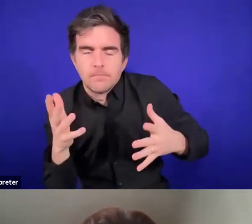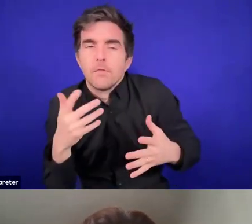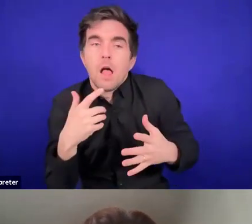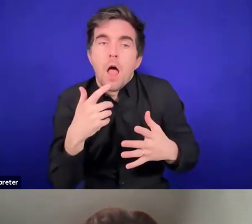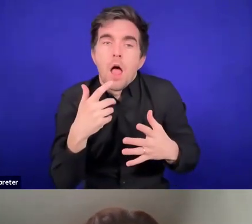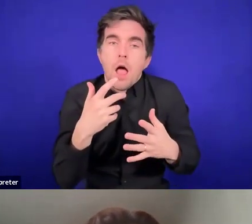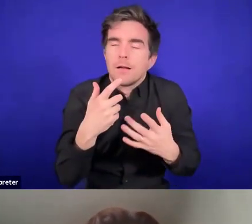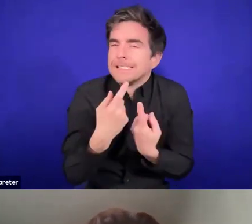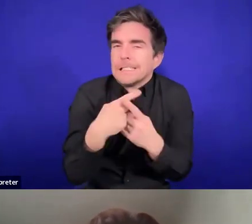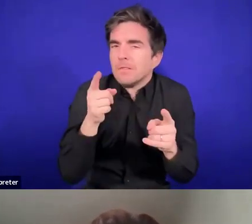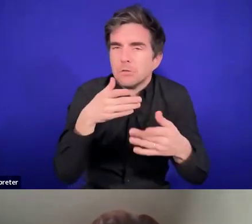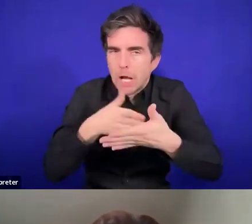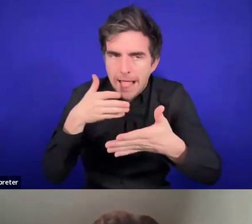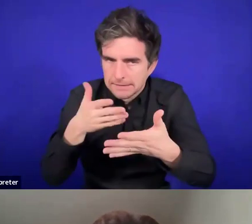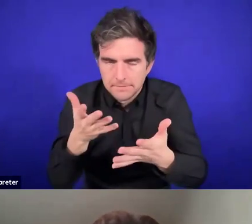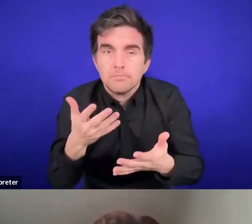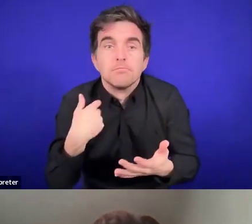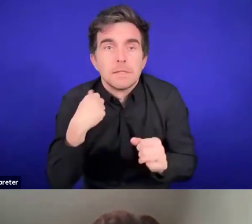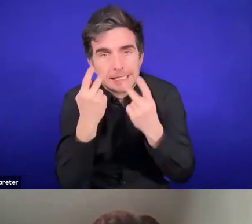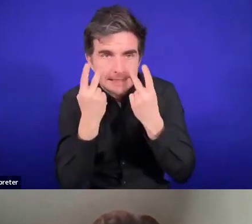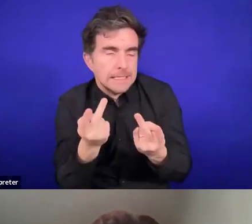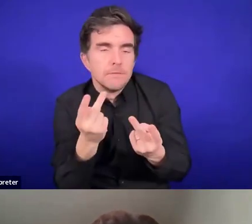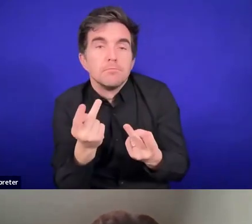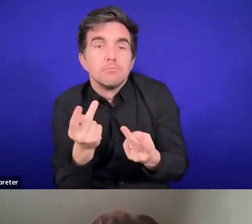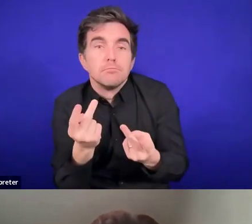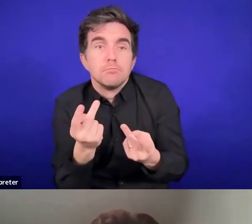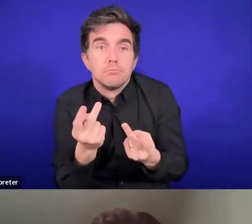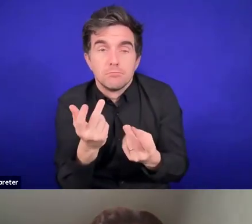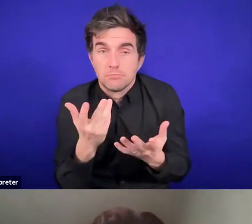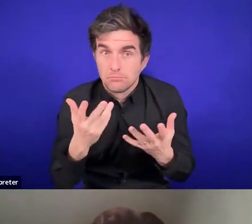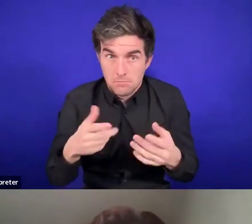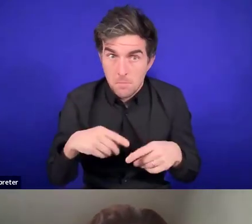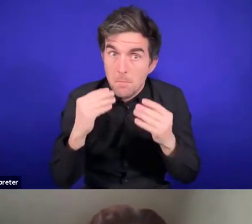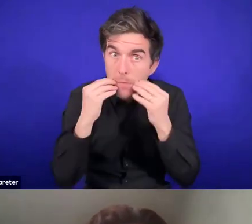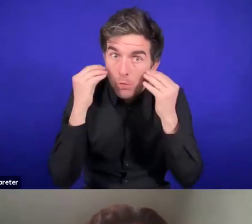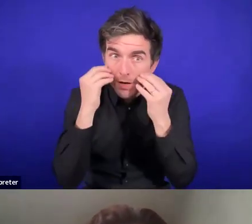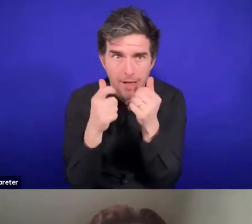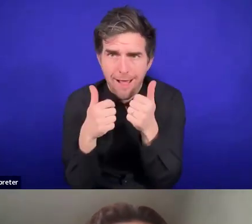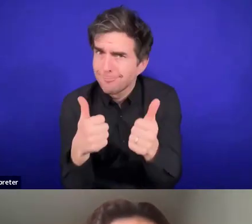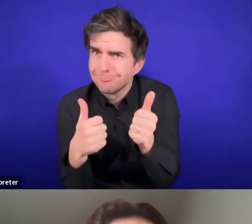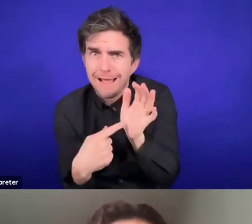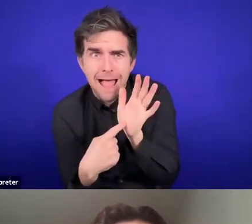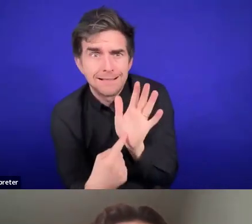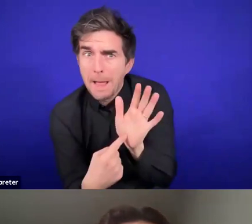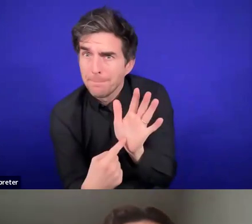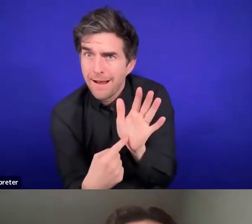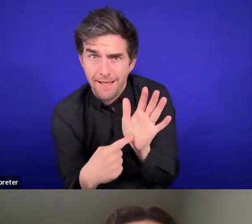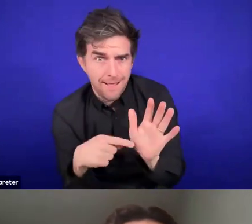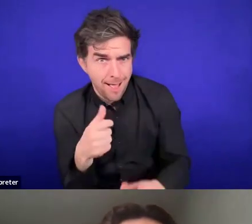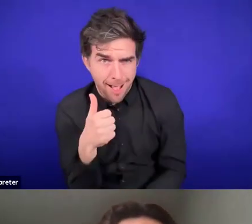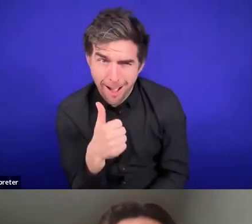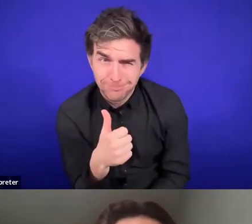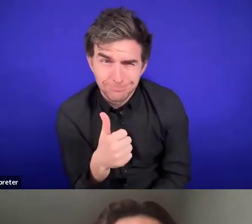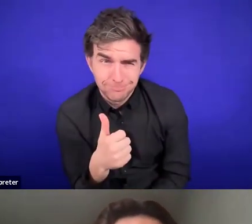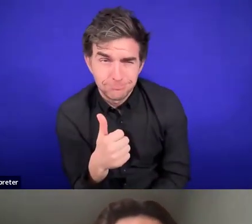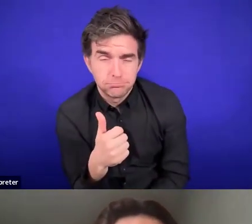putting together in place a mechanism like the local adaptation plans and have a great kind of set of social